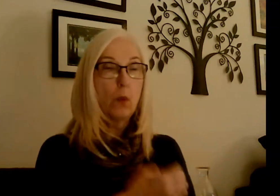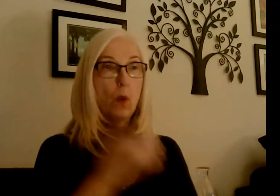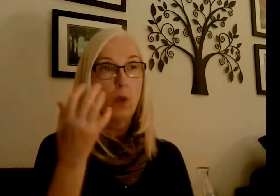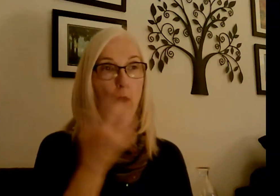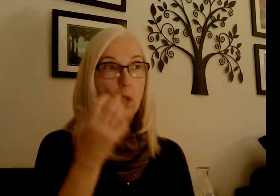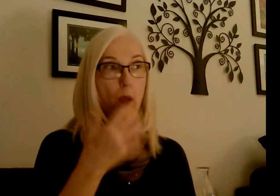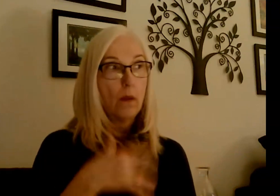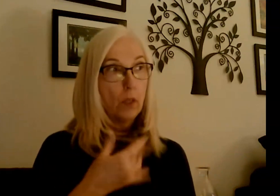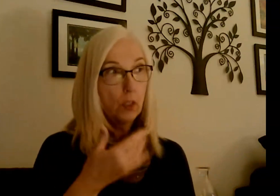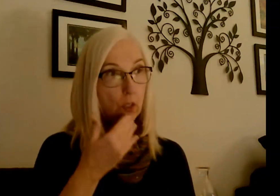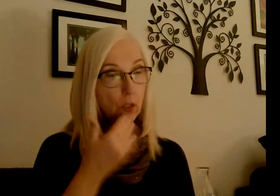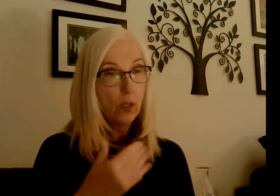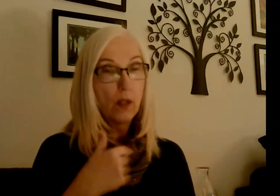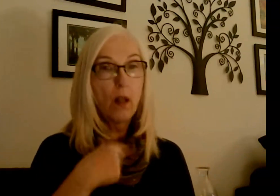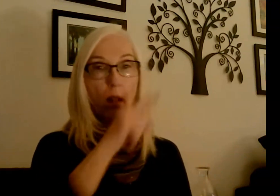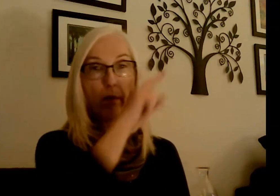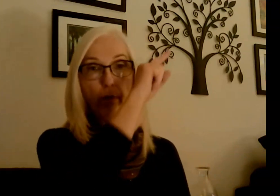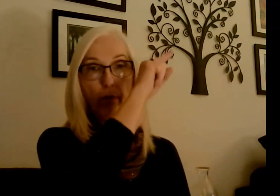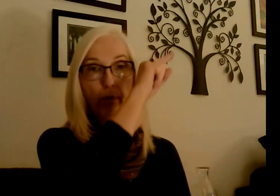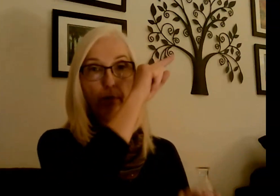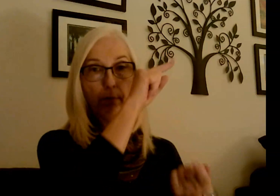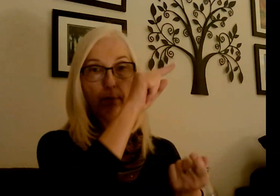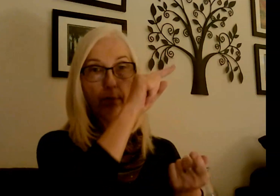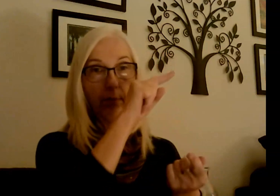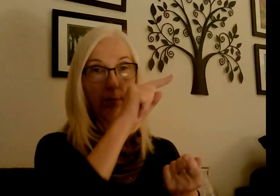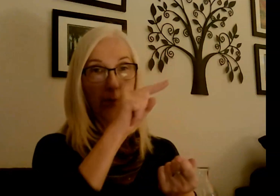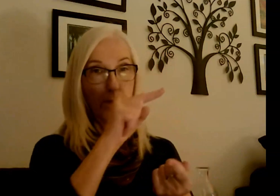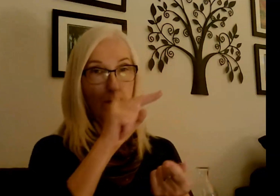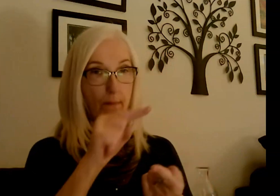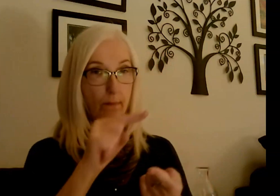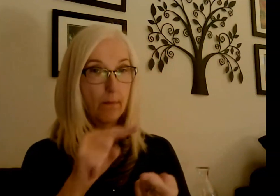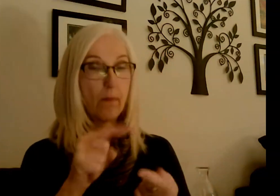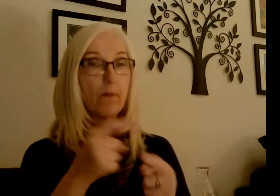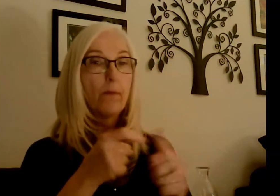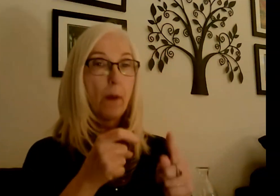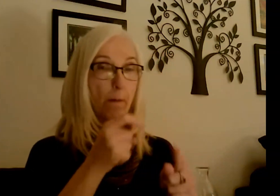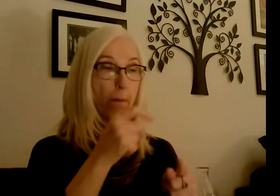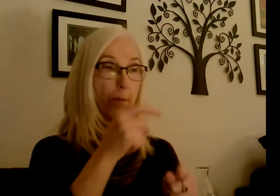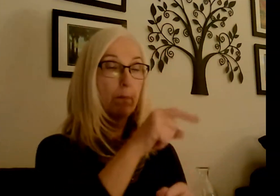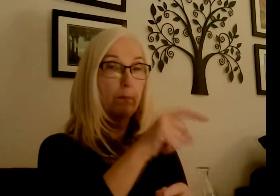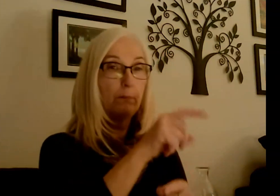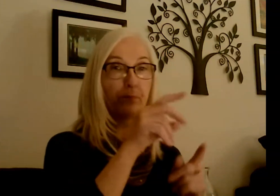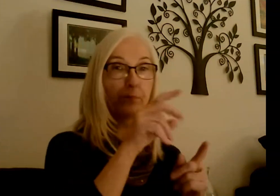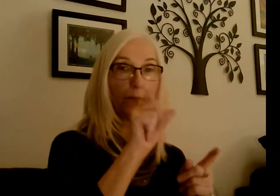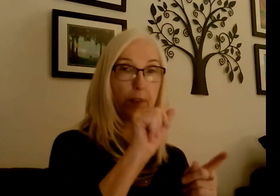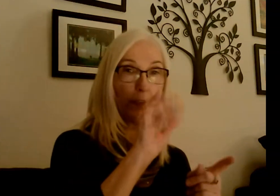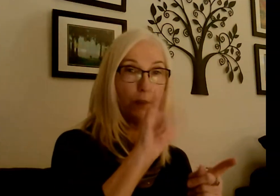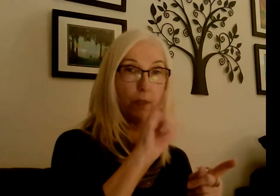dairies. It'll make sure you're getting the energy you need and feeling good and not declining at a steady rate.